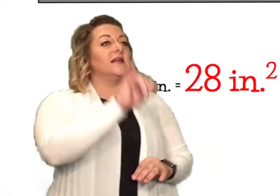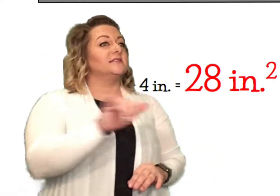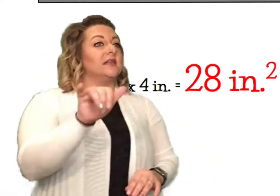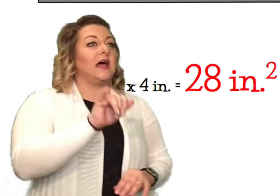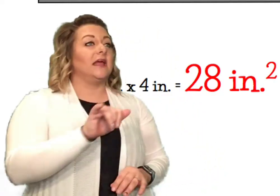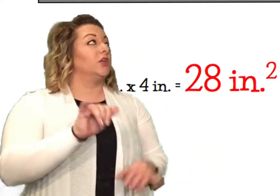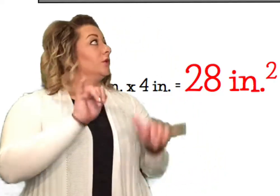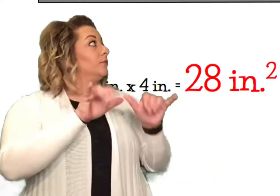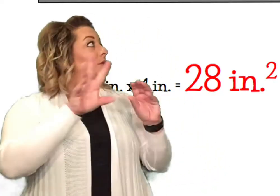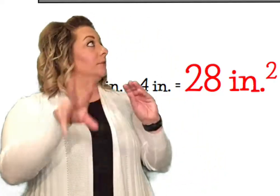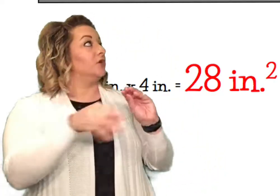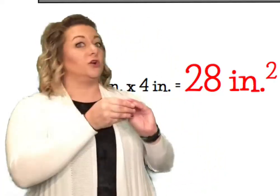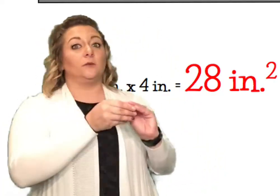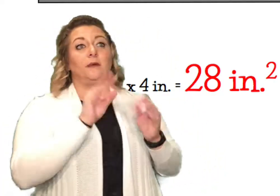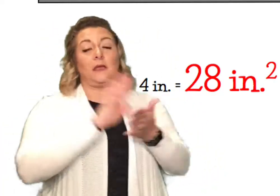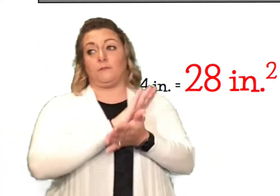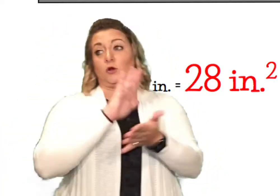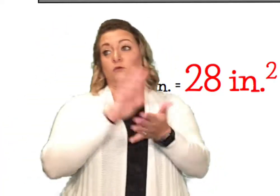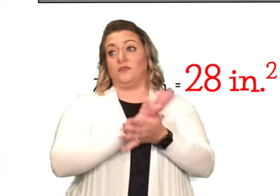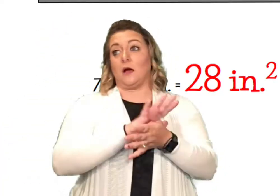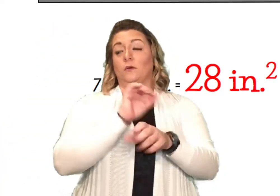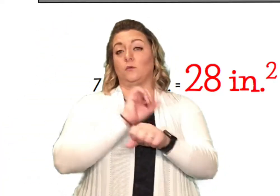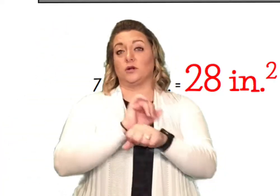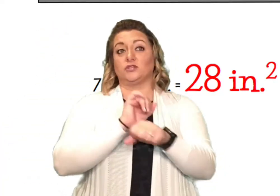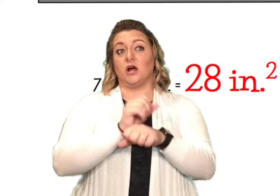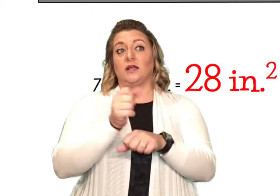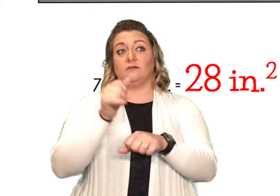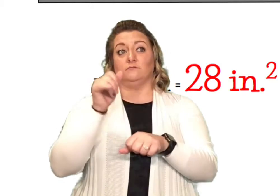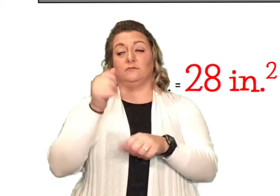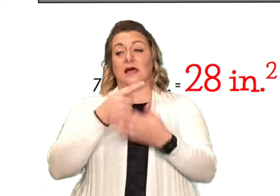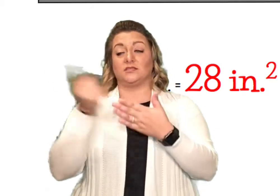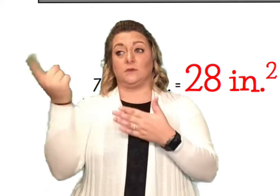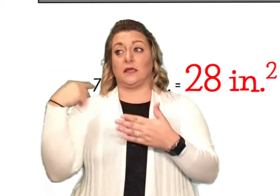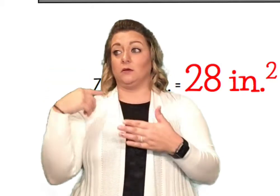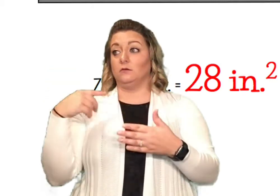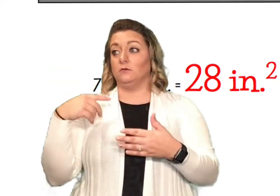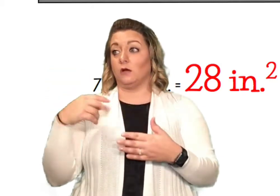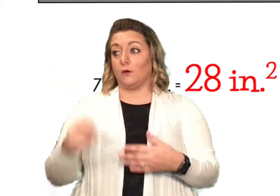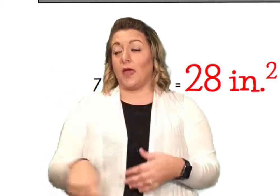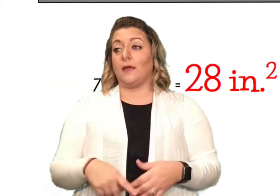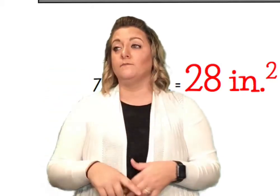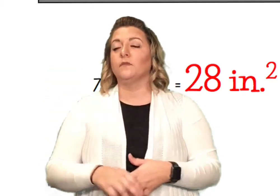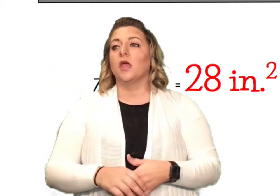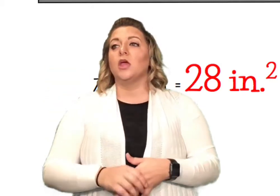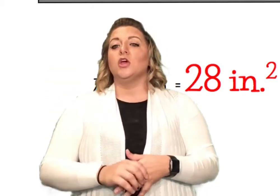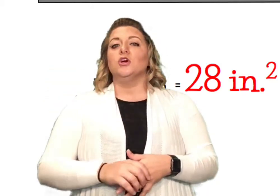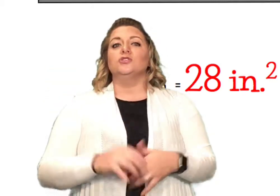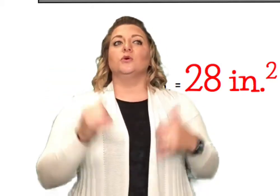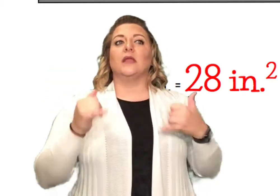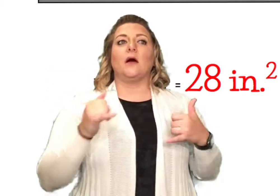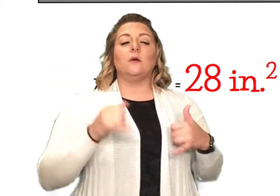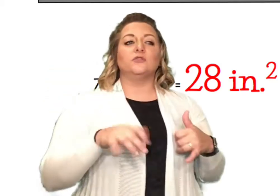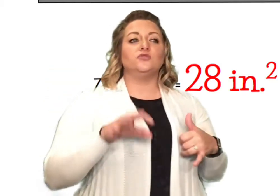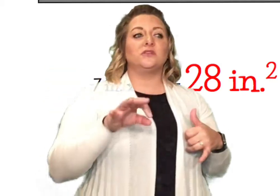just like your perimeter paper that we worked on last week, okay? So now I want you